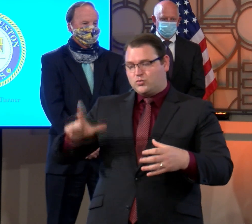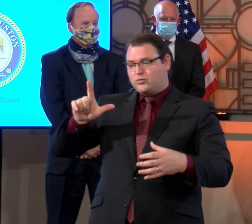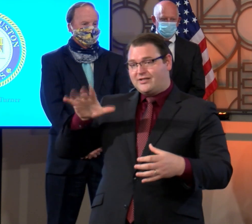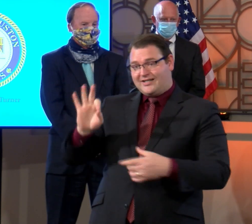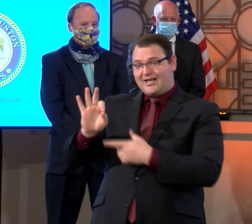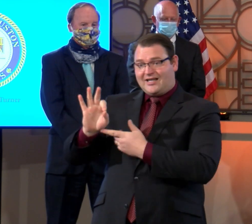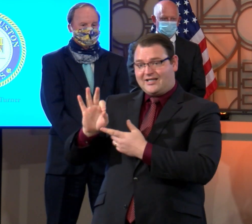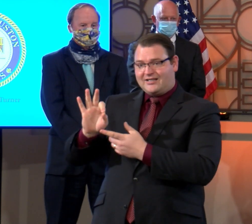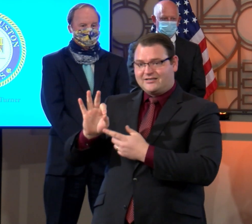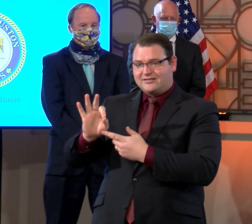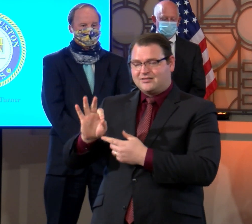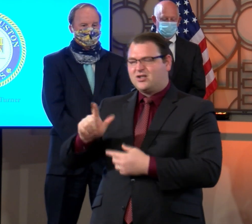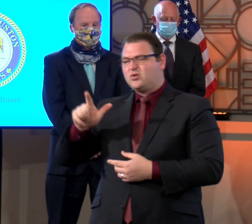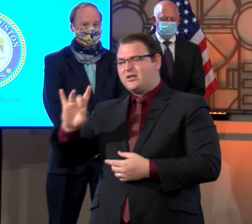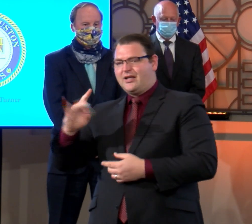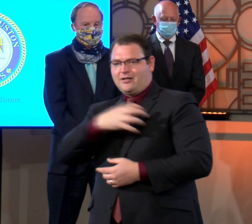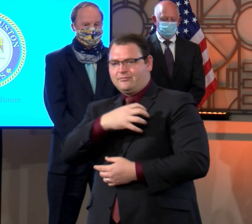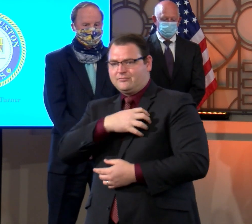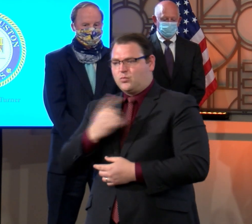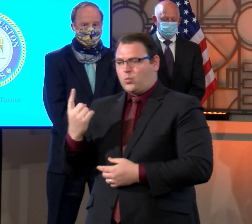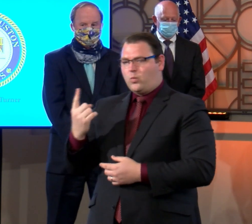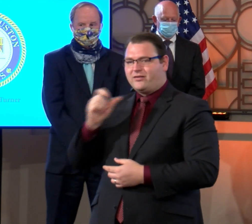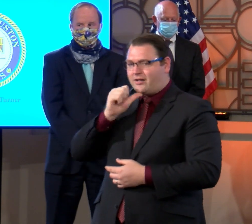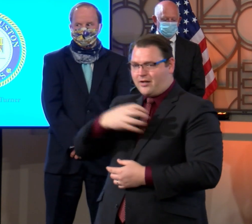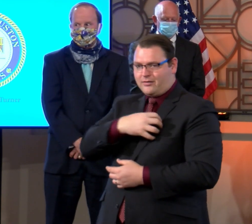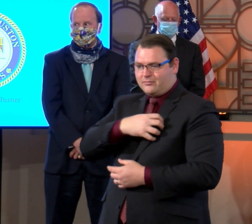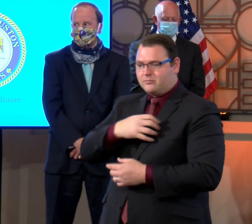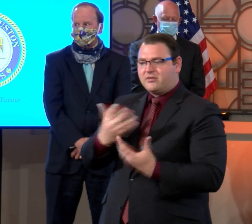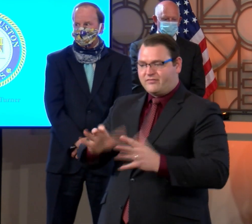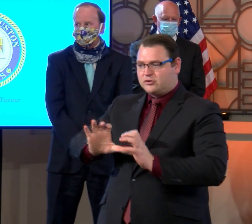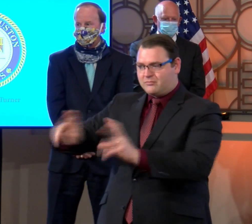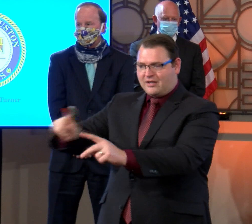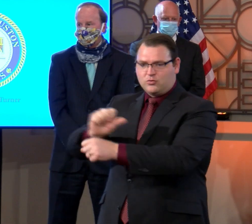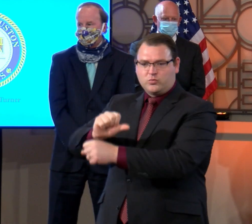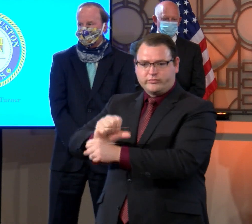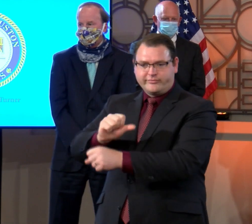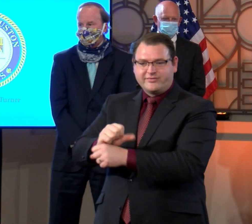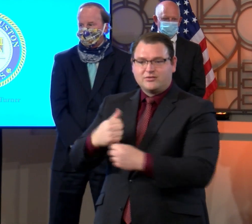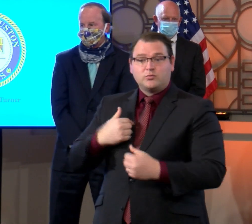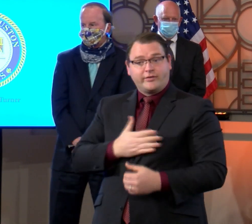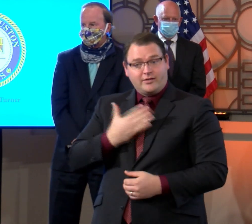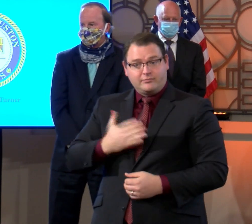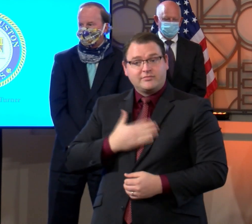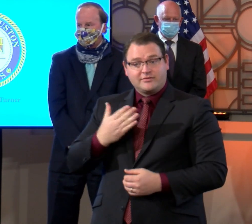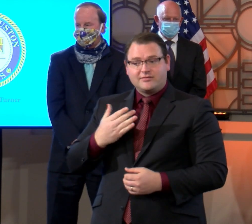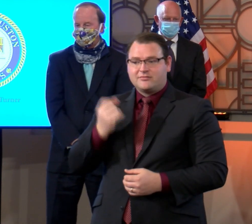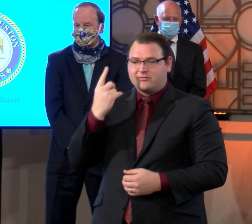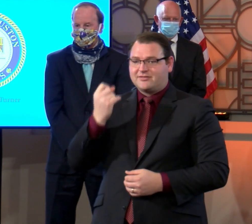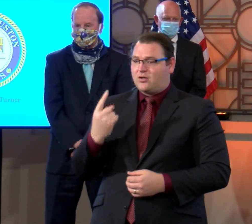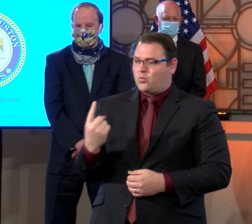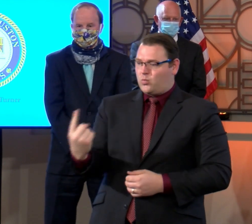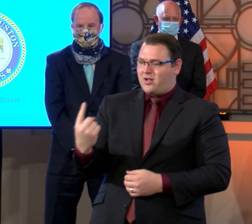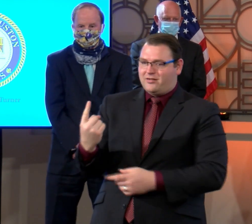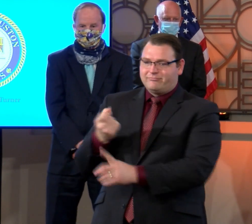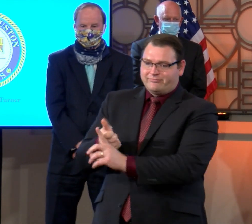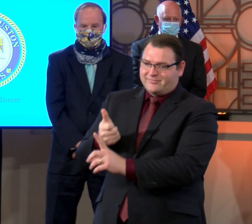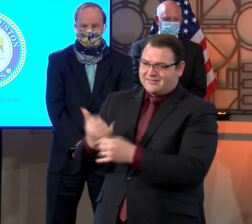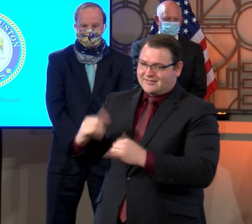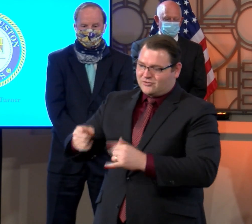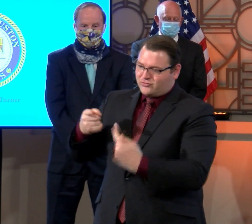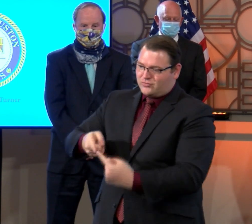28 uniformed and 1 civilian have come back to work, and we're very happy for that, but we still have one, again, that's fighting for his